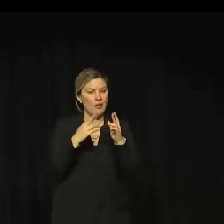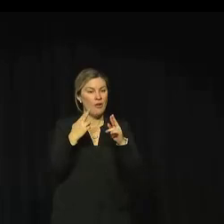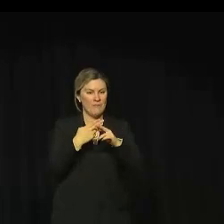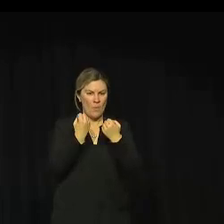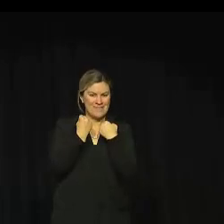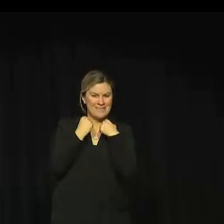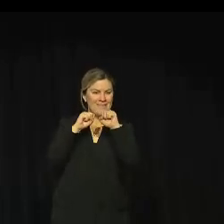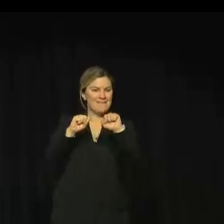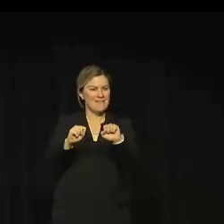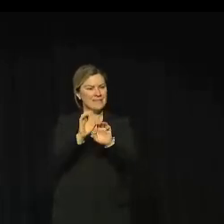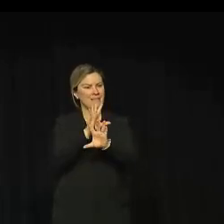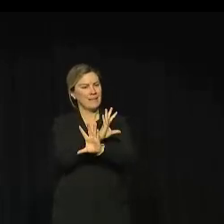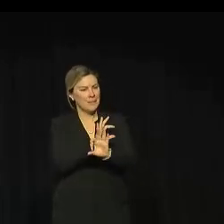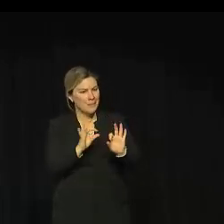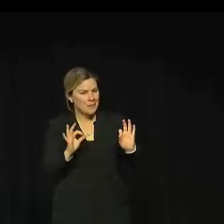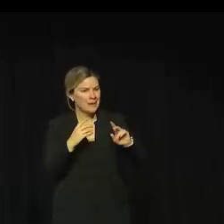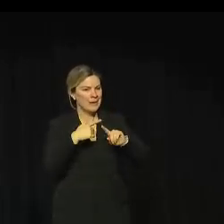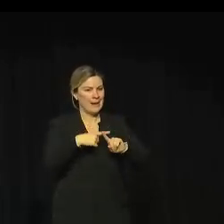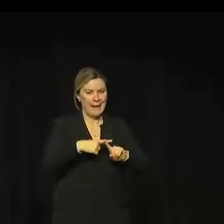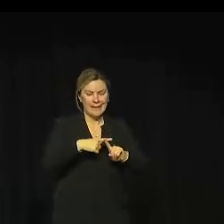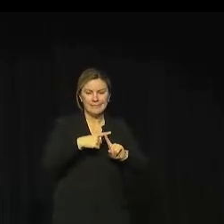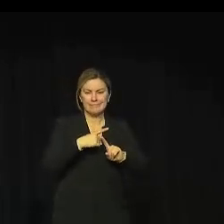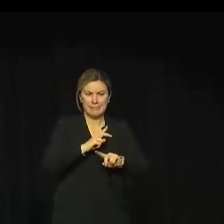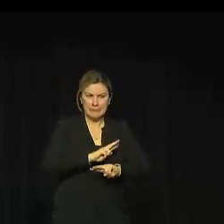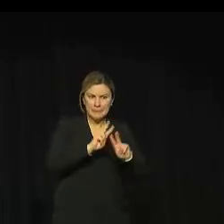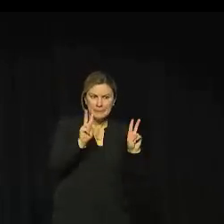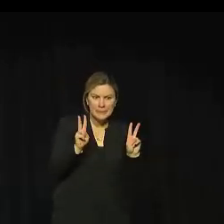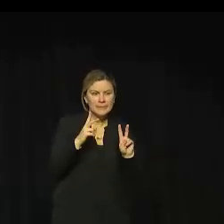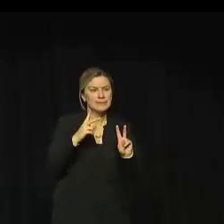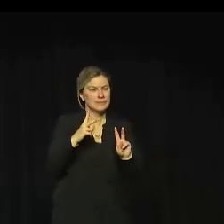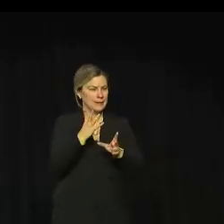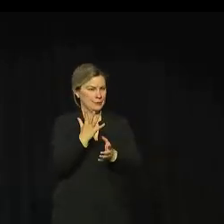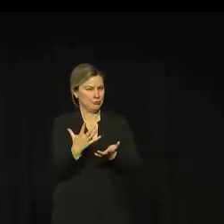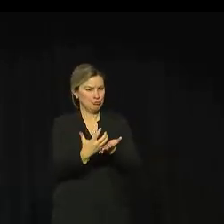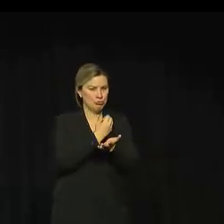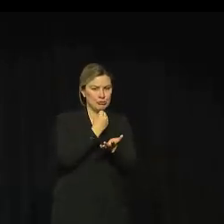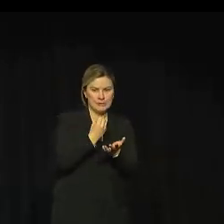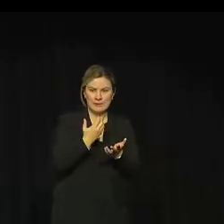human rights, and dignity of people everywhere.